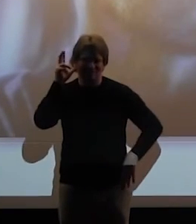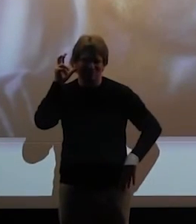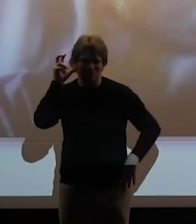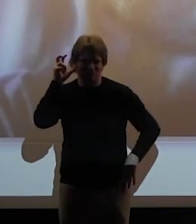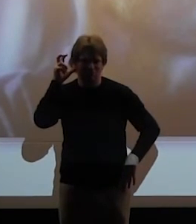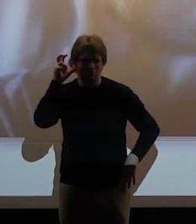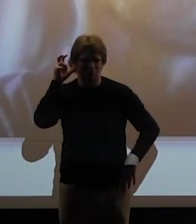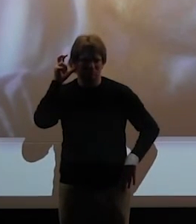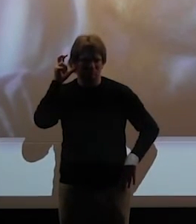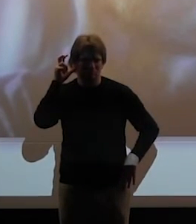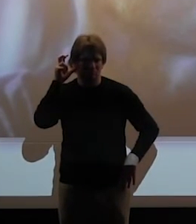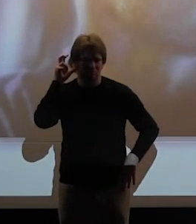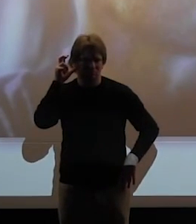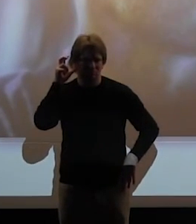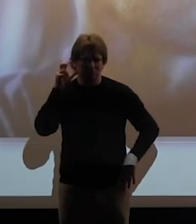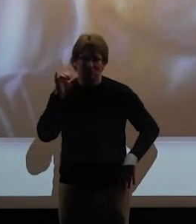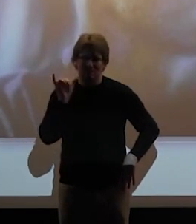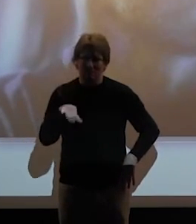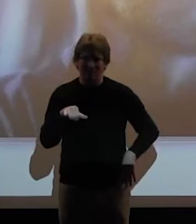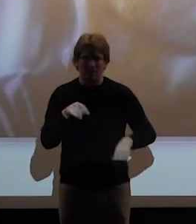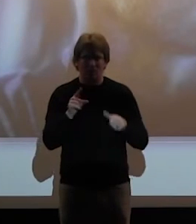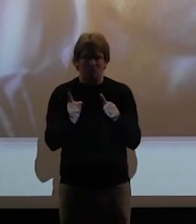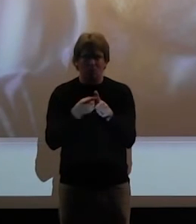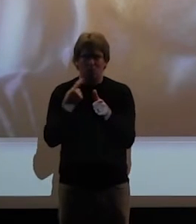my tongue, and my heart is how I hear.